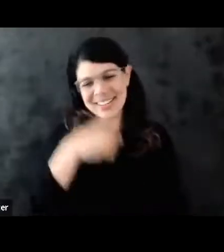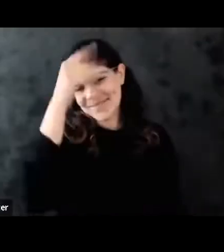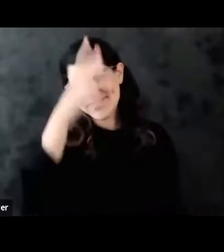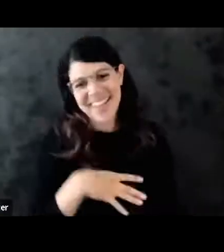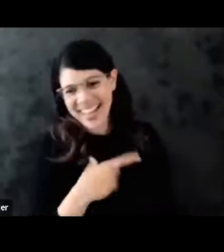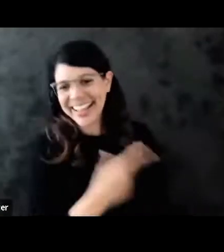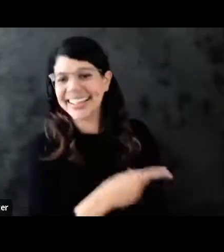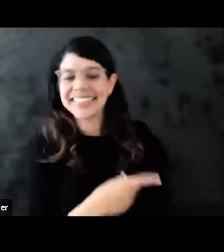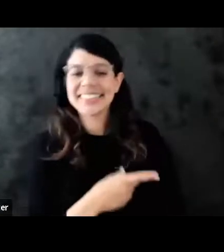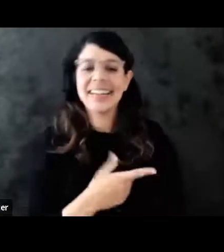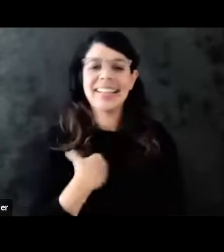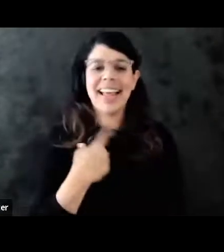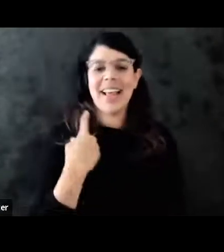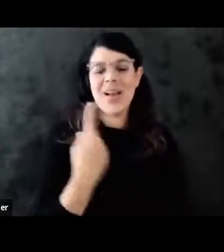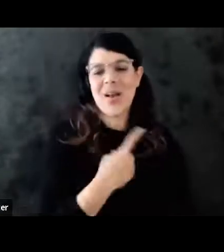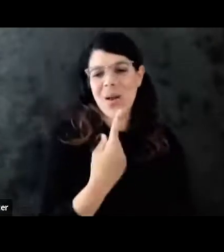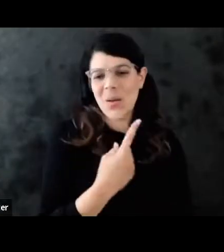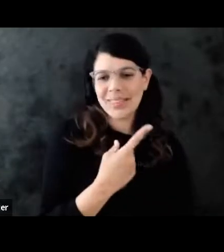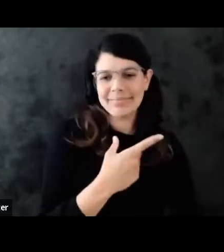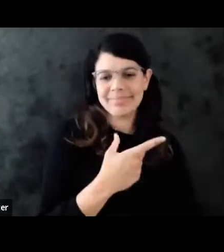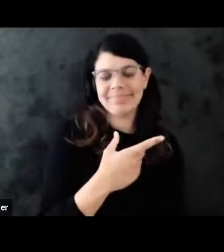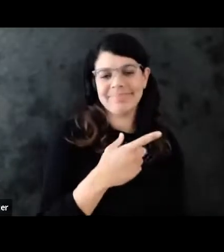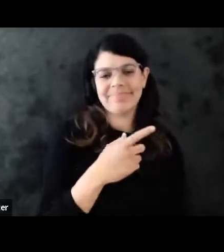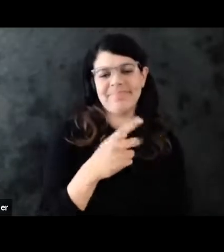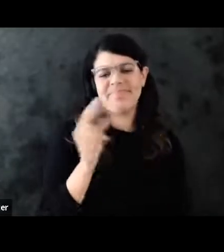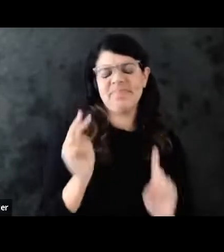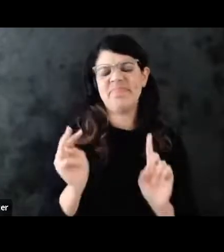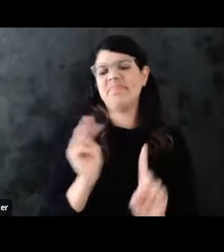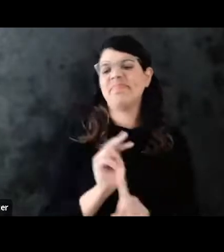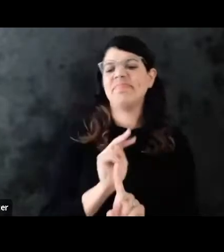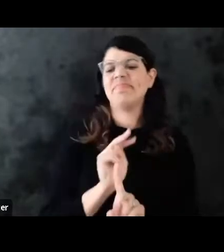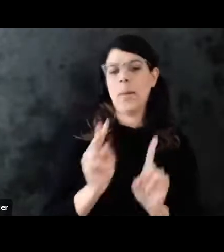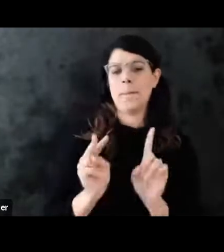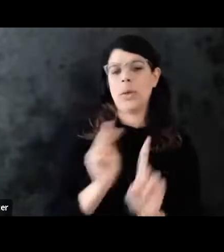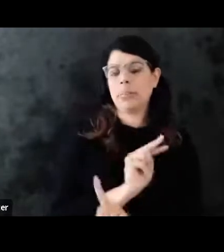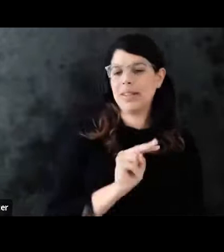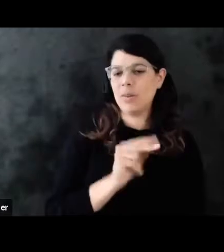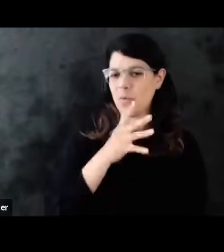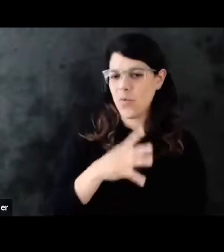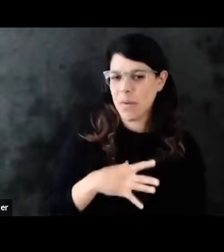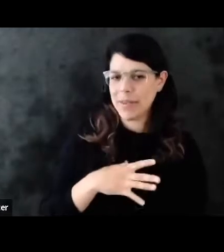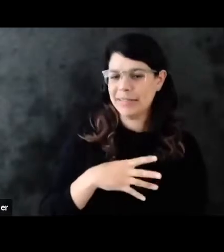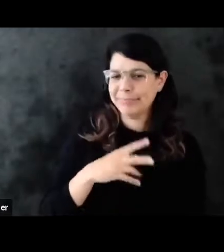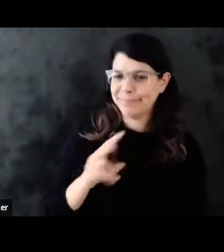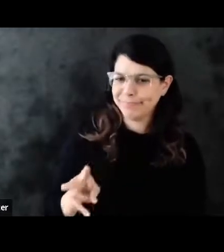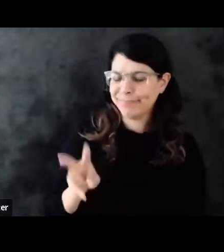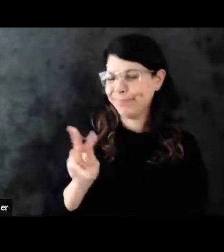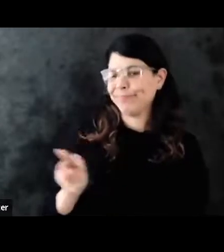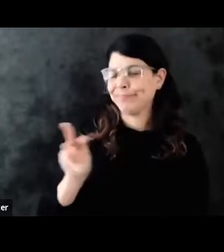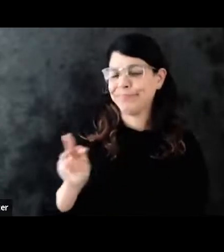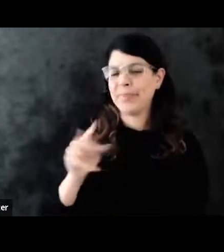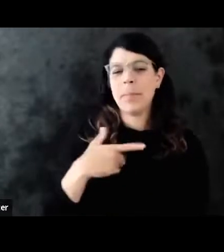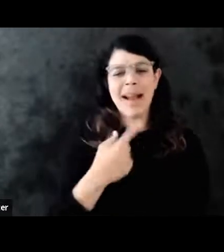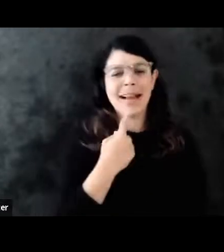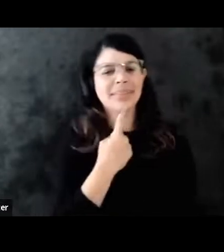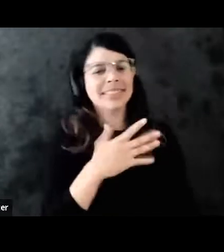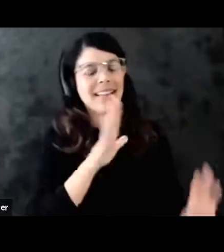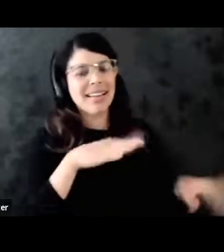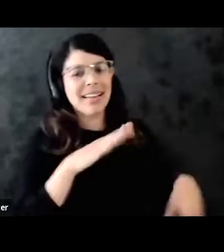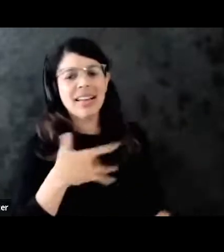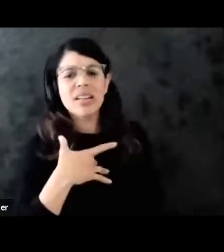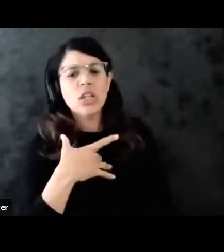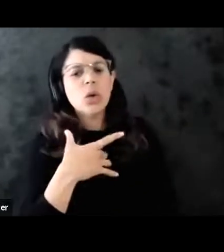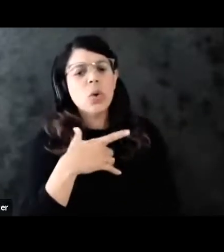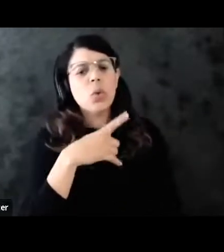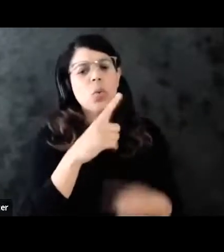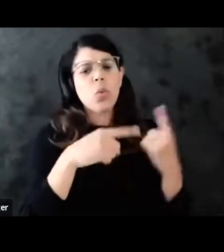saw women for one reason, and I said, you know what? Did you ever think about your mother or your sister when you're doing these things? What do you